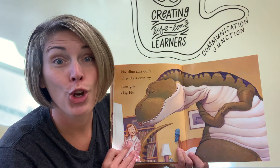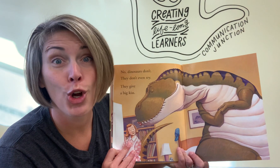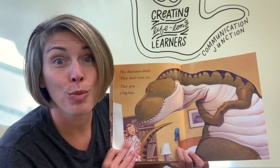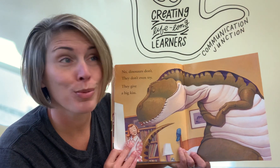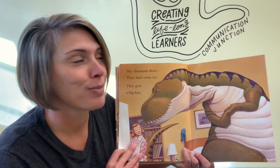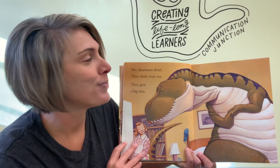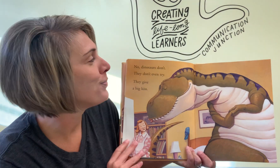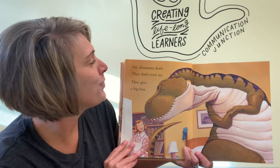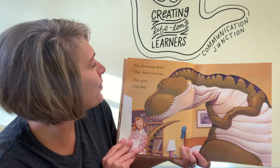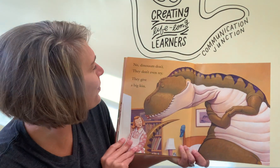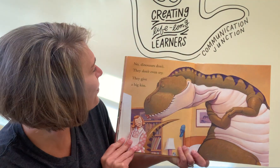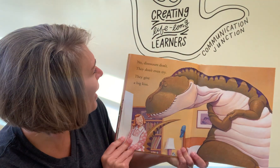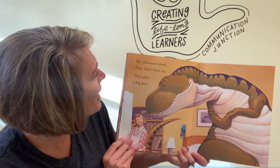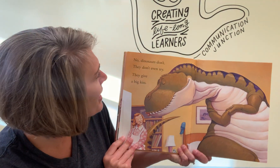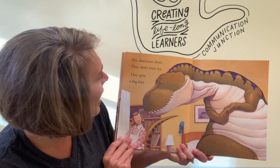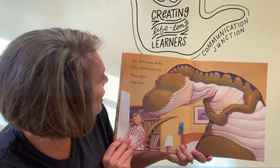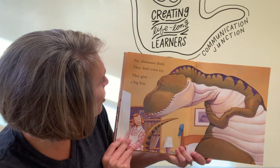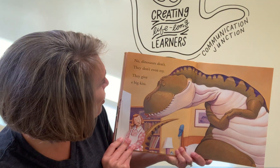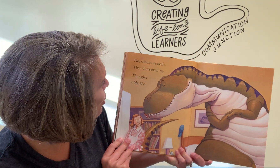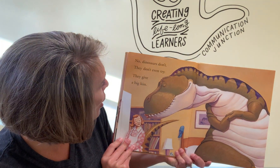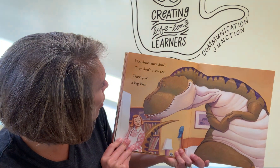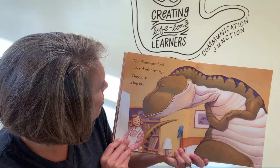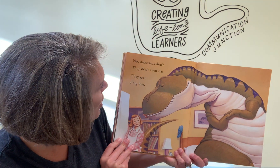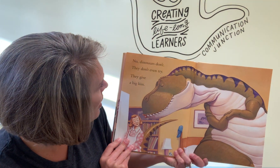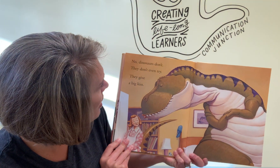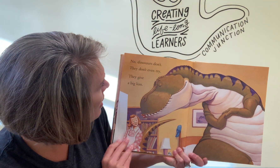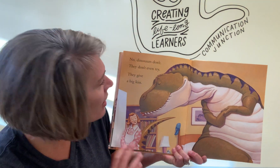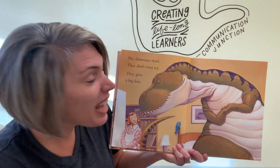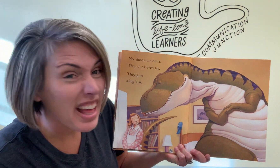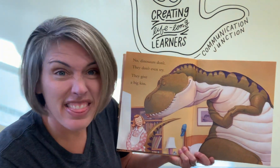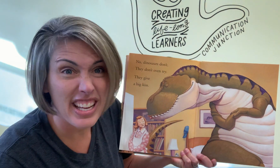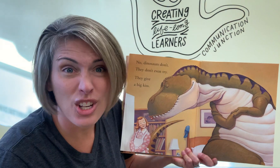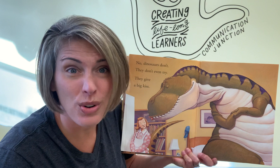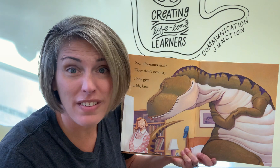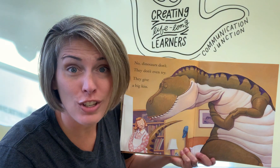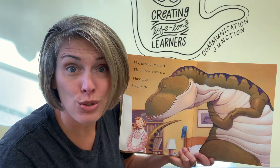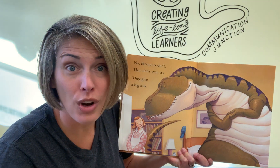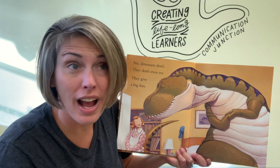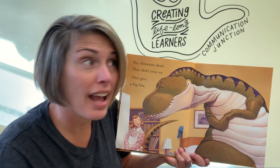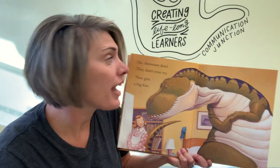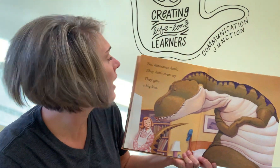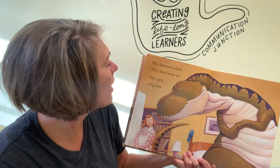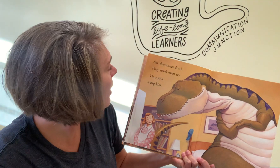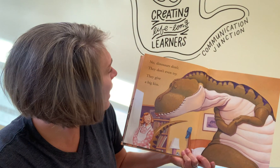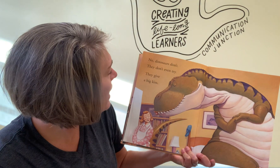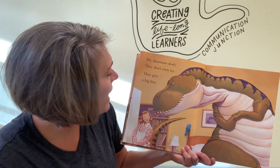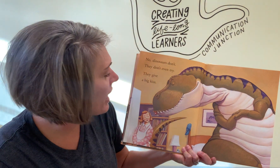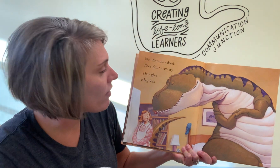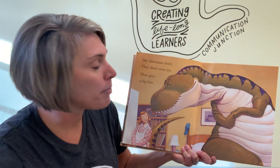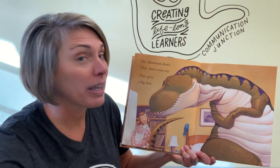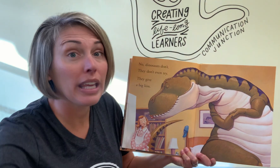Nope. Dinosaurs don't. They don't even try. They give a big